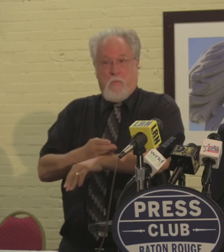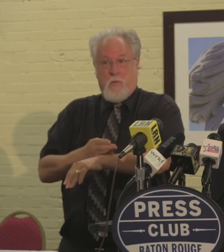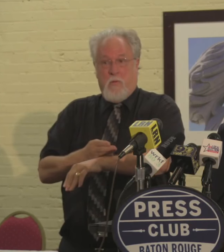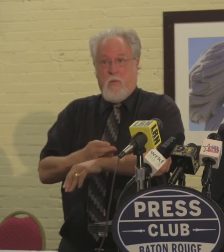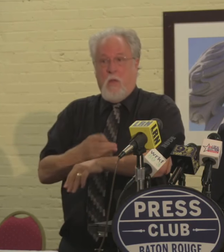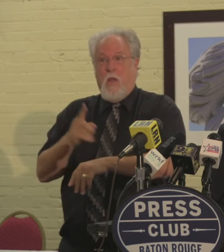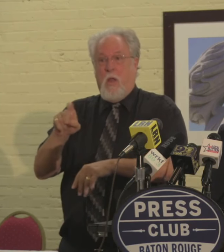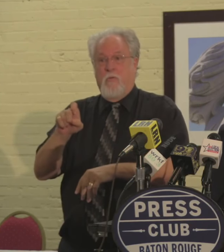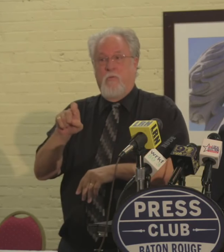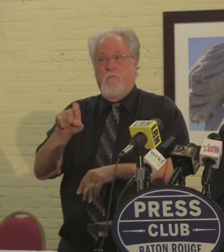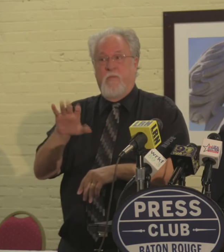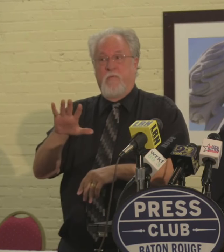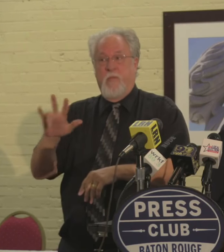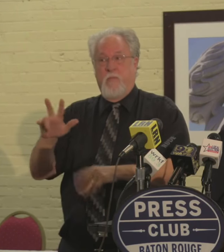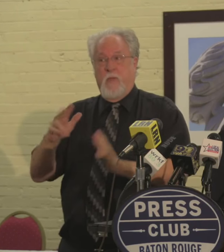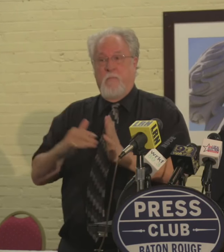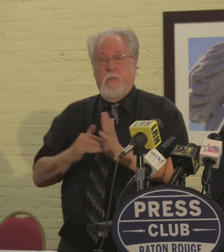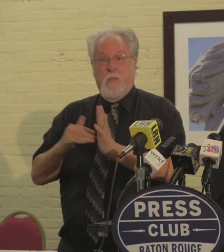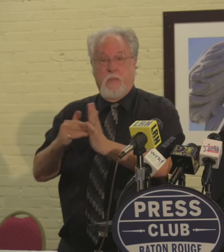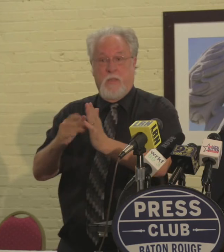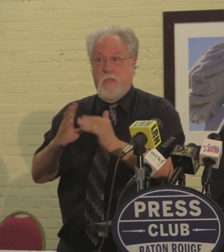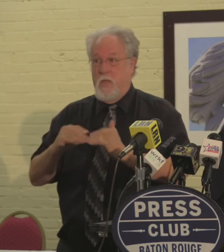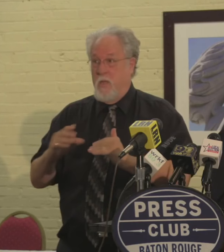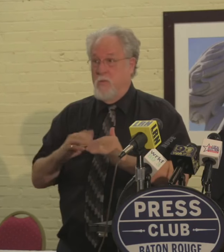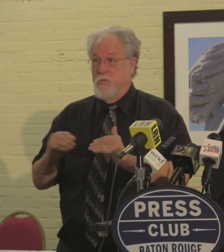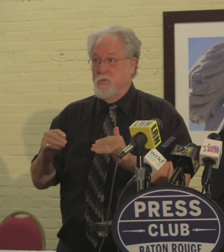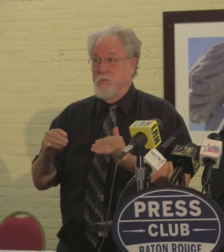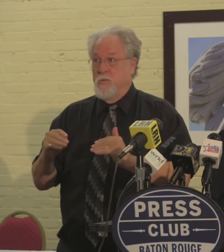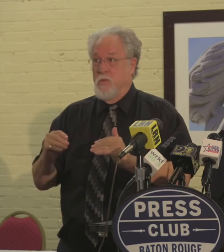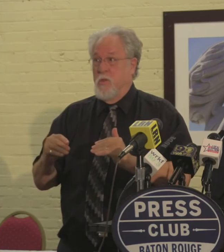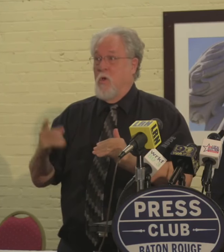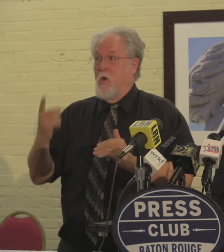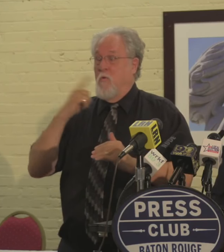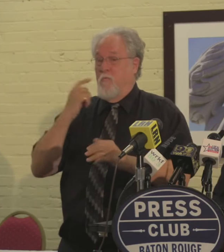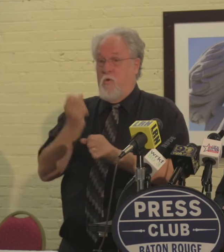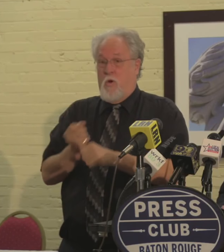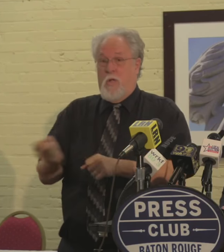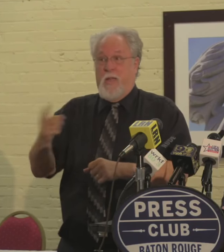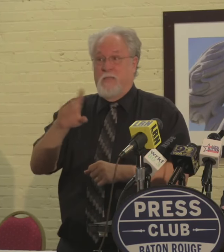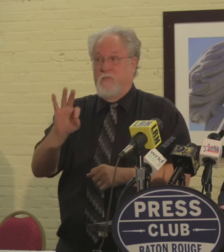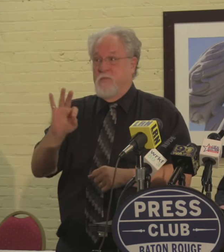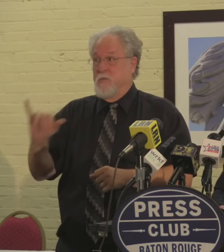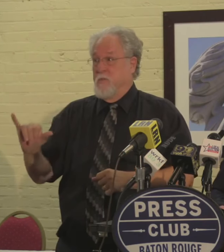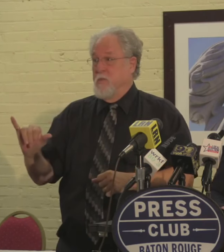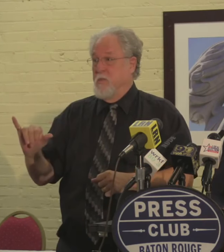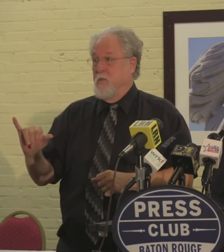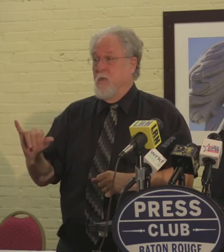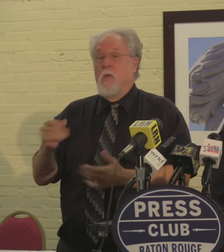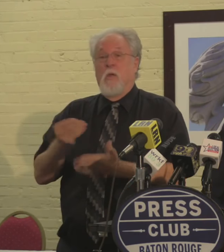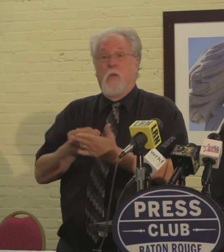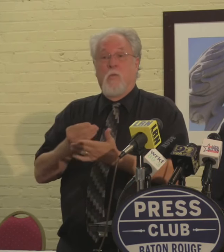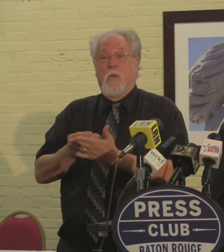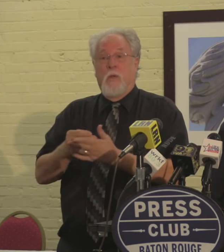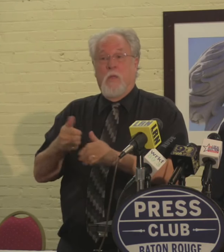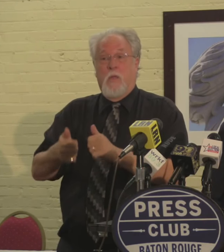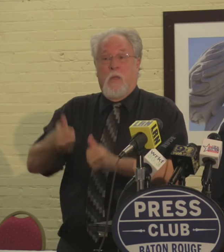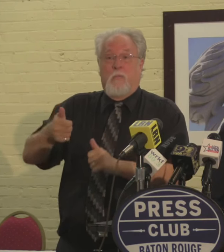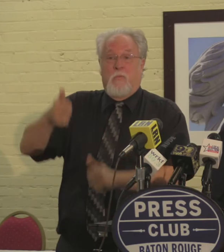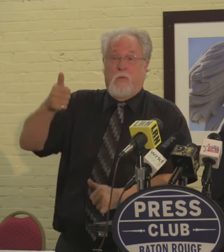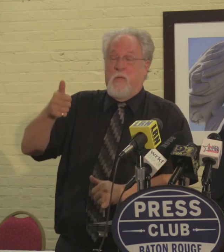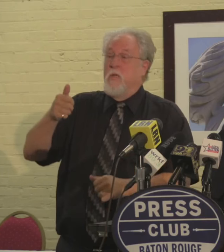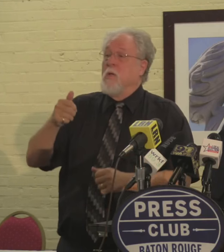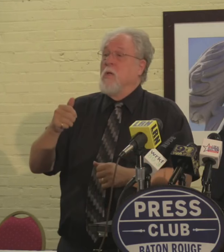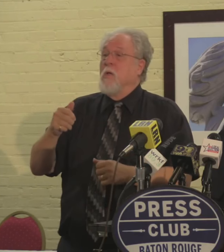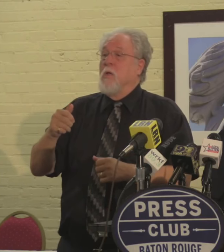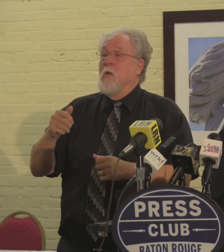by $153 million. For the next fiscal year, the revenue was upgraded in